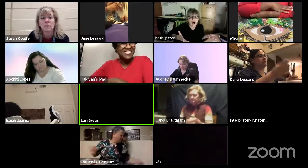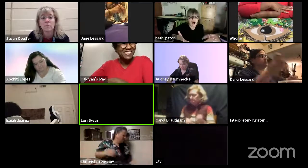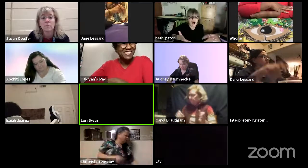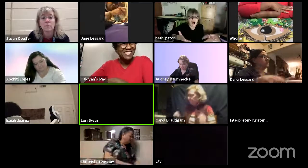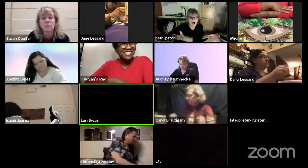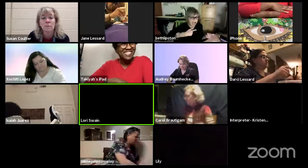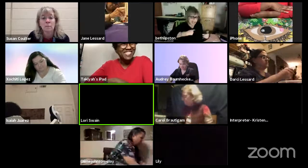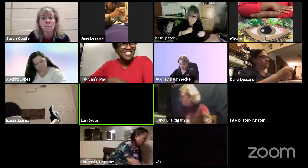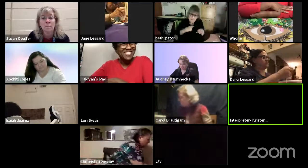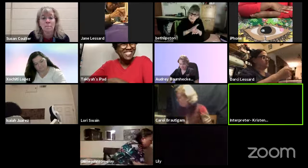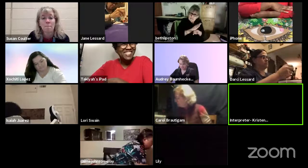Oh, good.